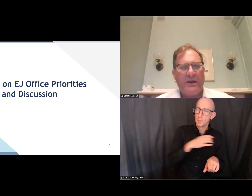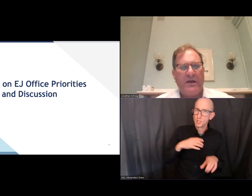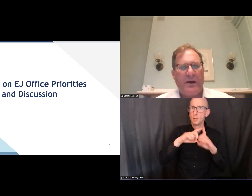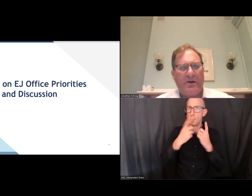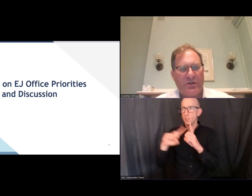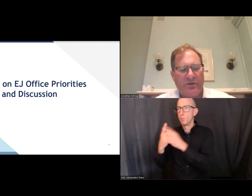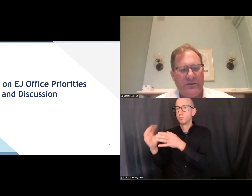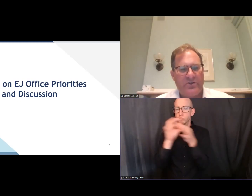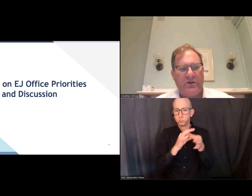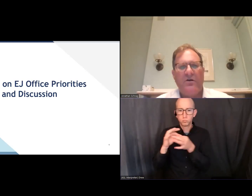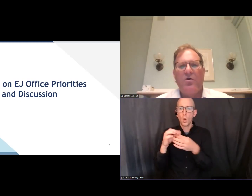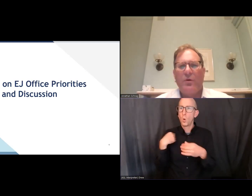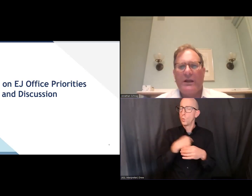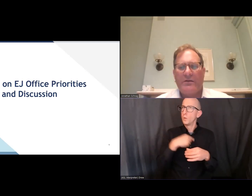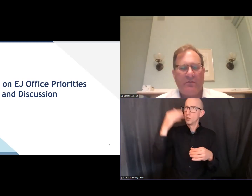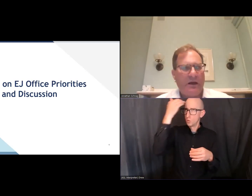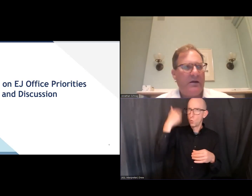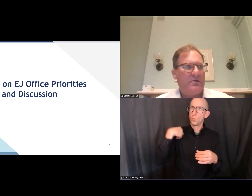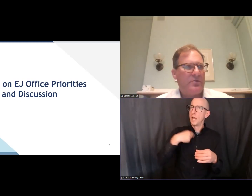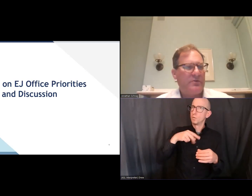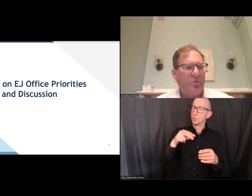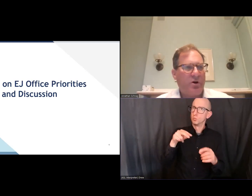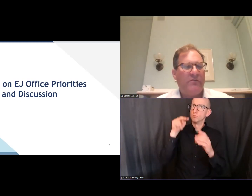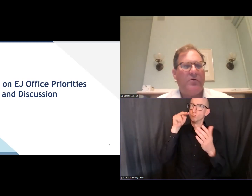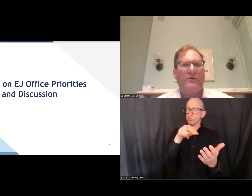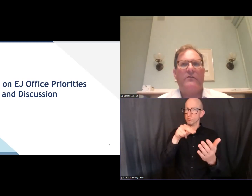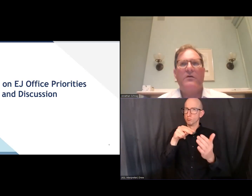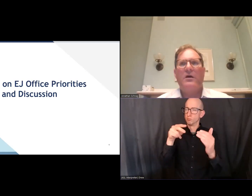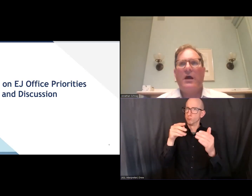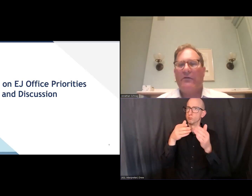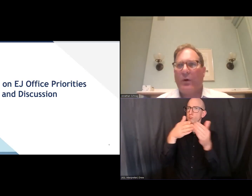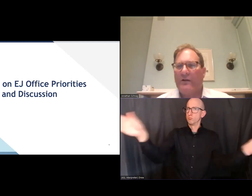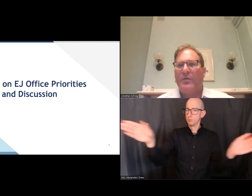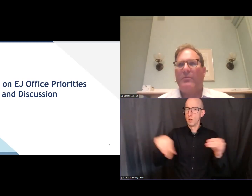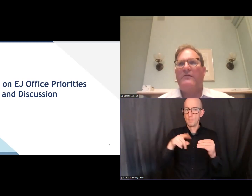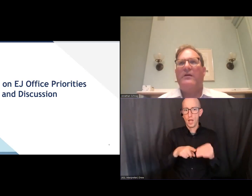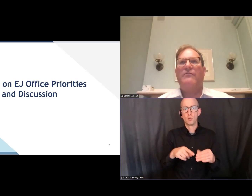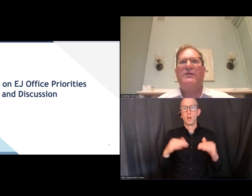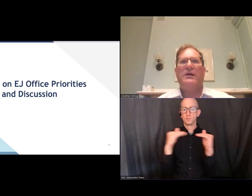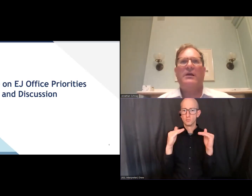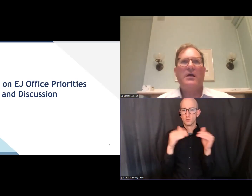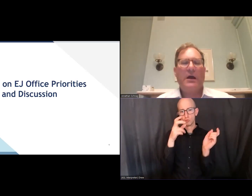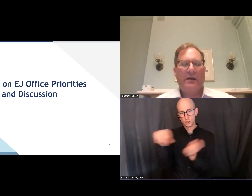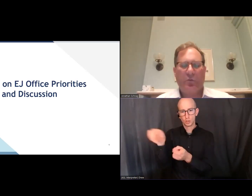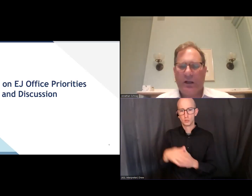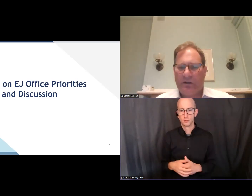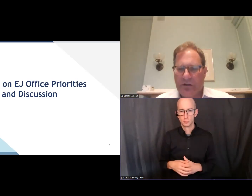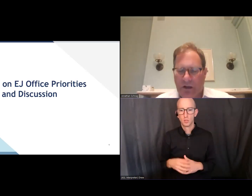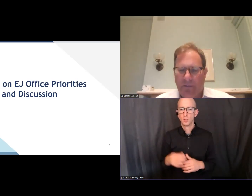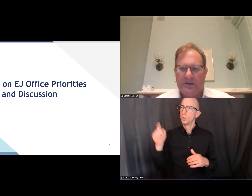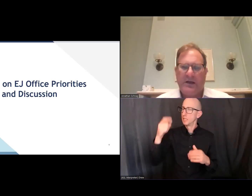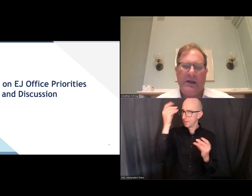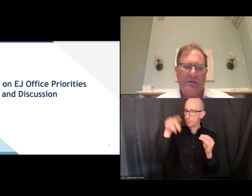in our thinking about a just transition, we need to think in terms of workforce, as well as public safety, as well